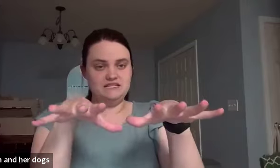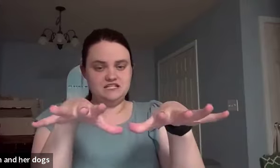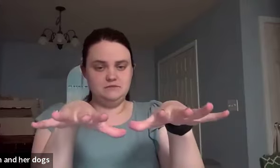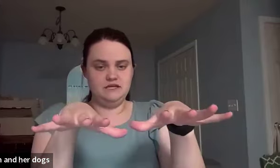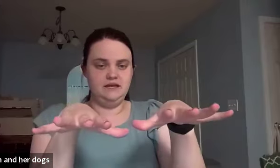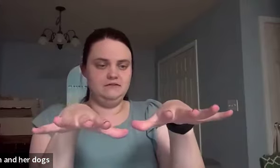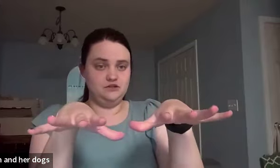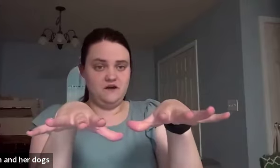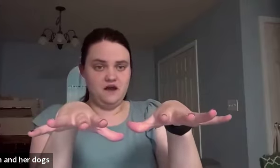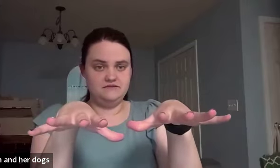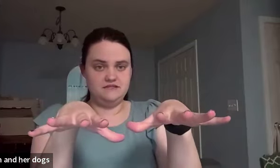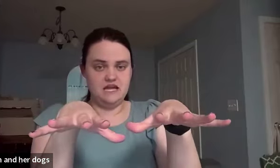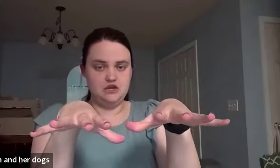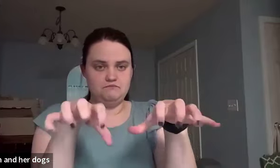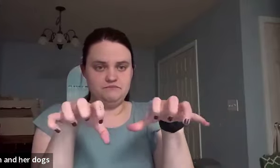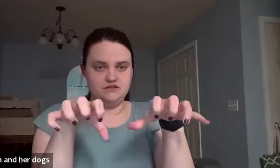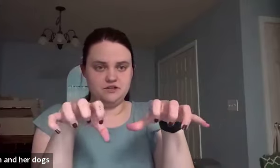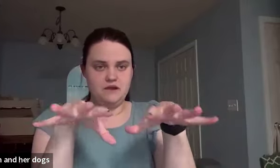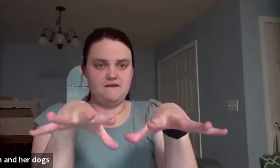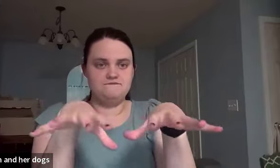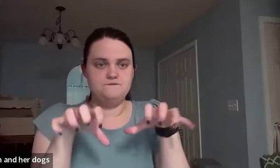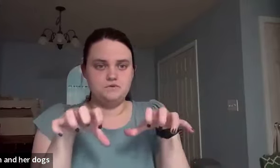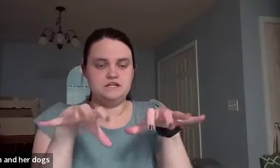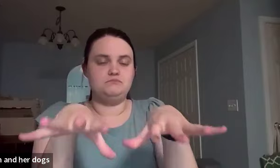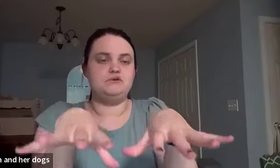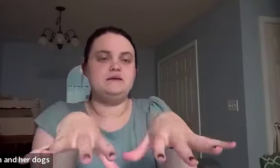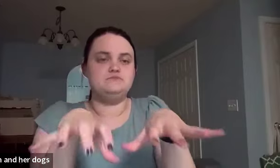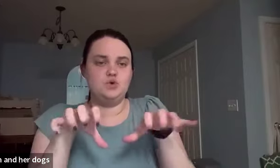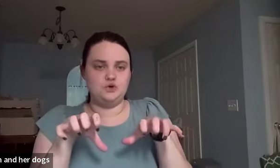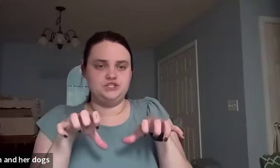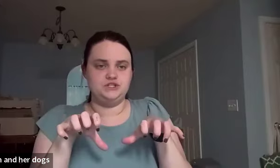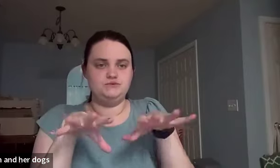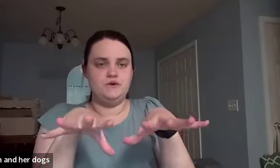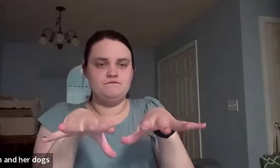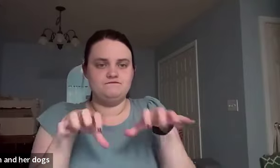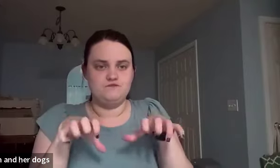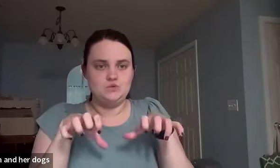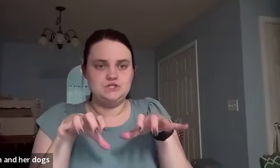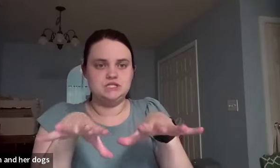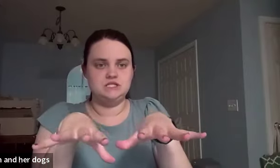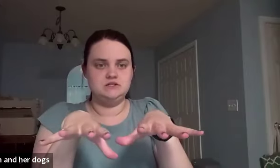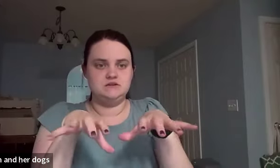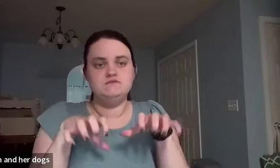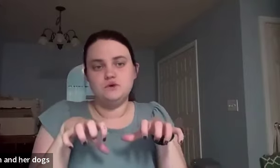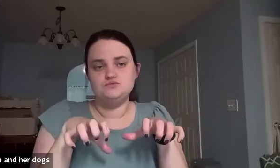frozen is going to be 2 5s and you bend your fingers back. Froze, like you bring them towards you. Froze.